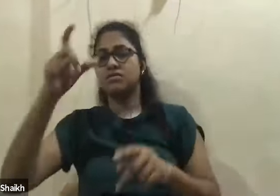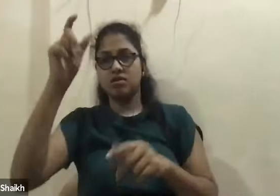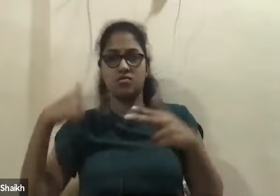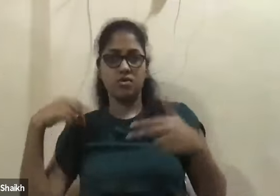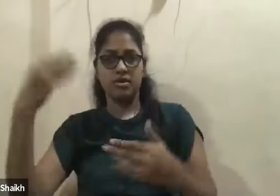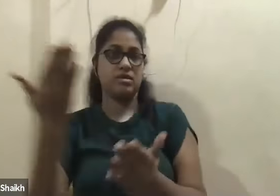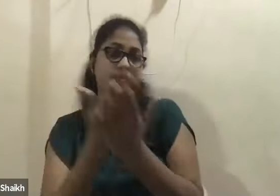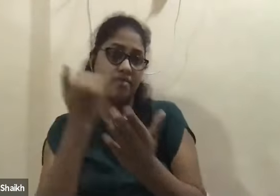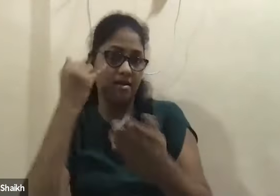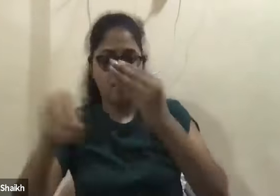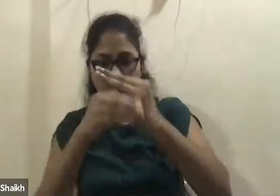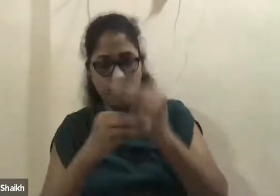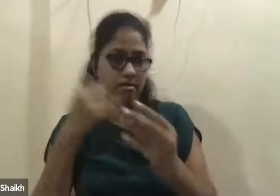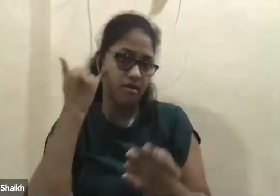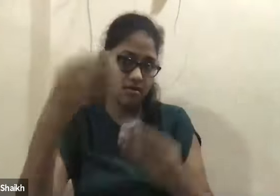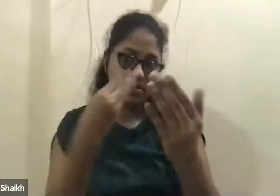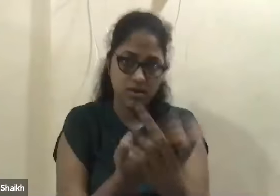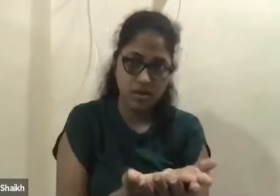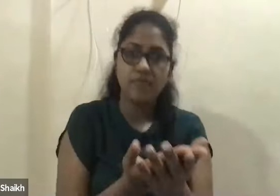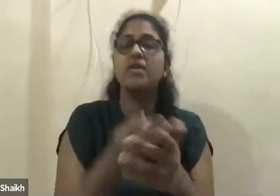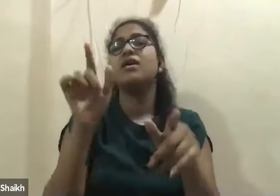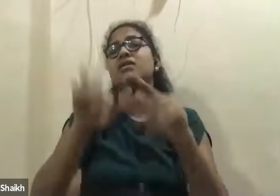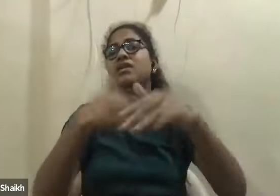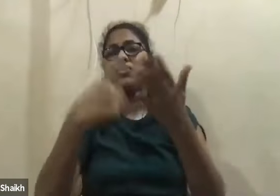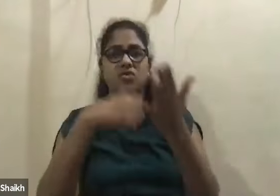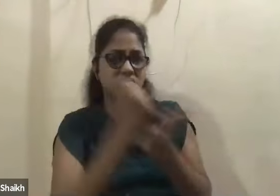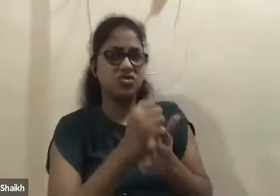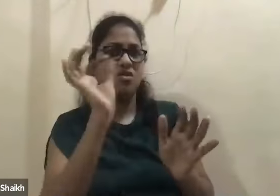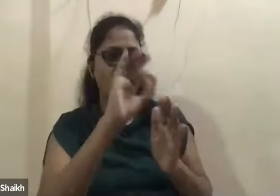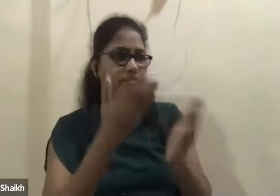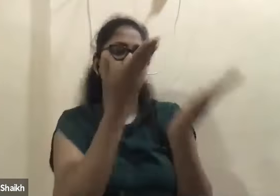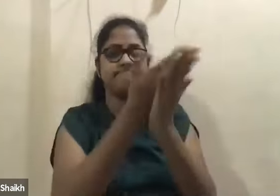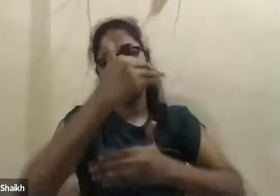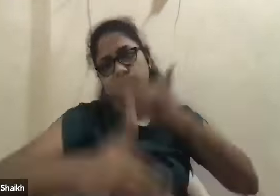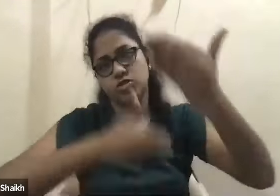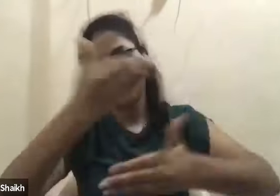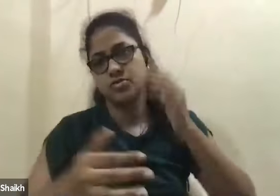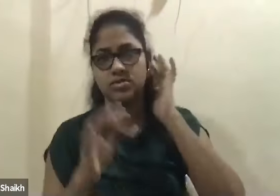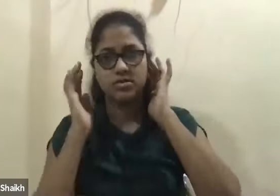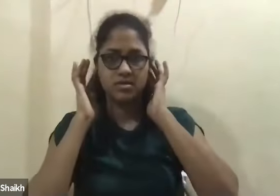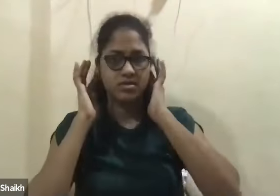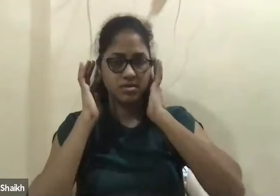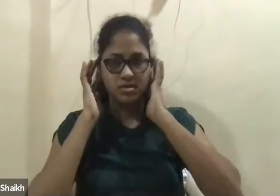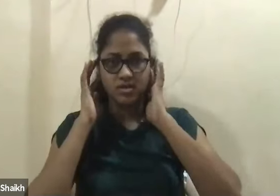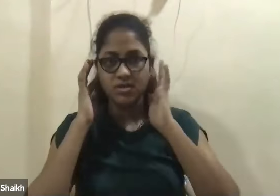course, go to the sub-registrar's office and get an agent or somebody to get it registered. That's I have